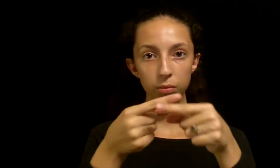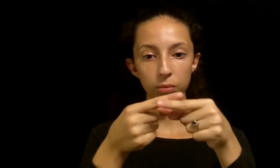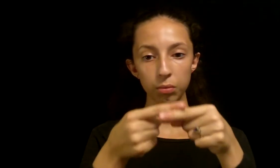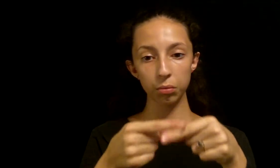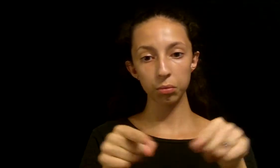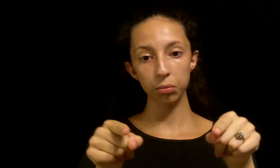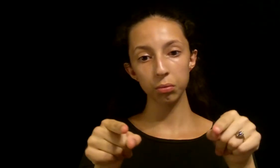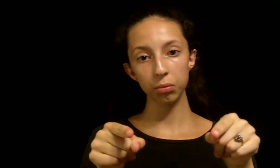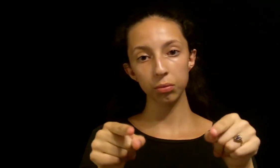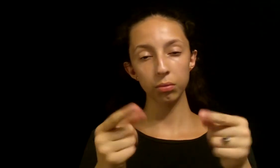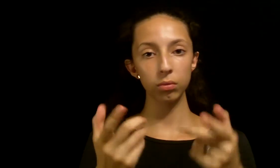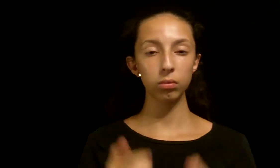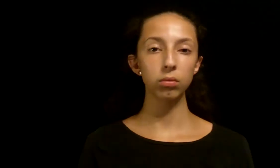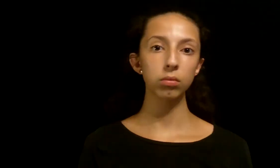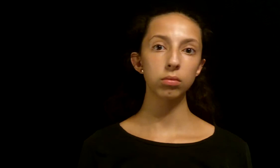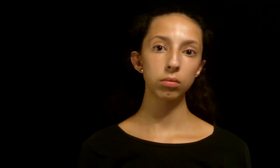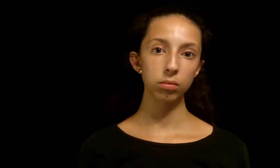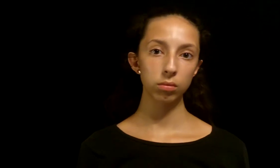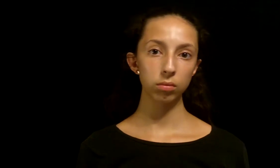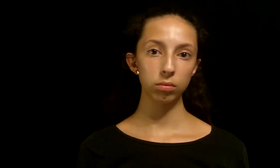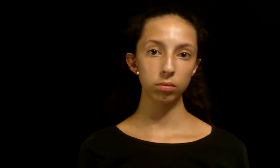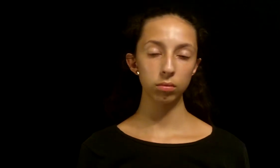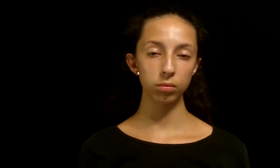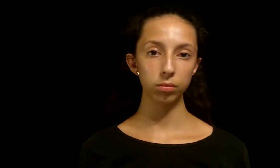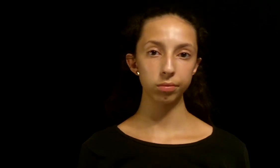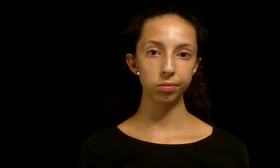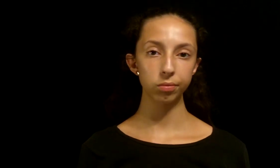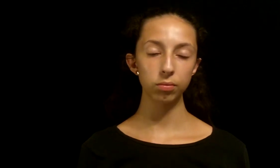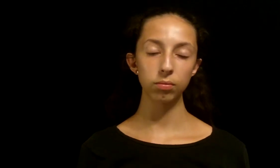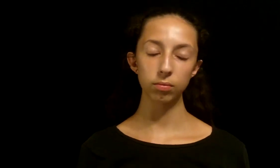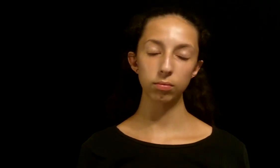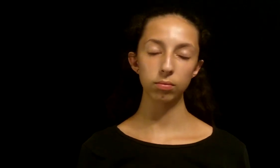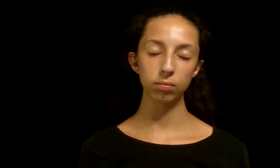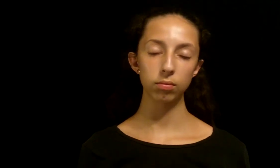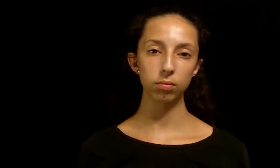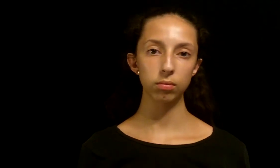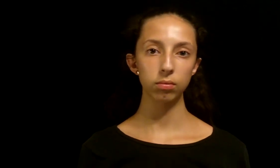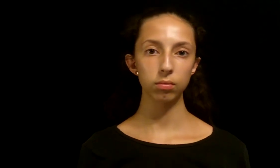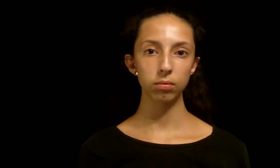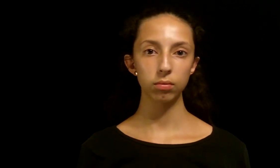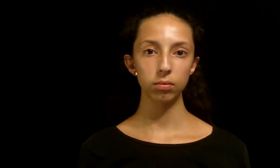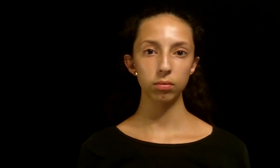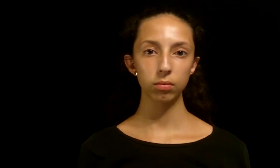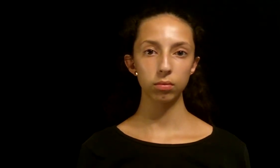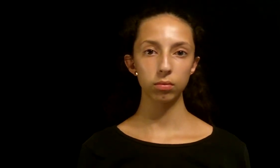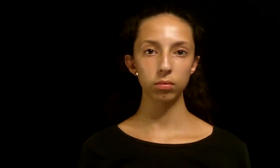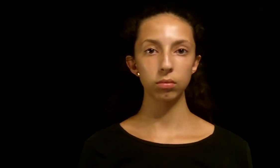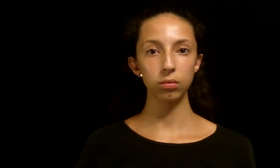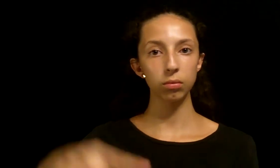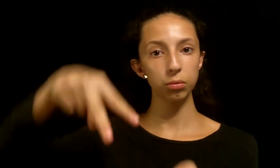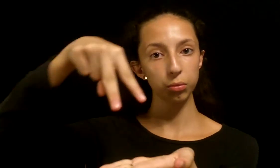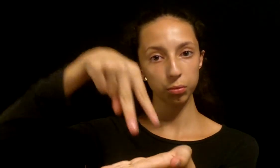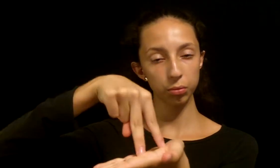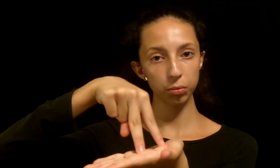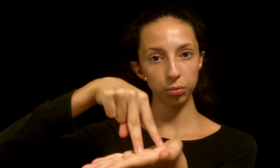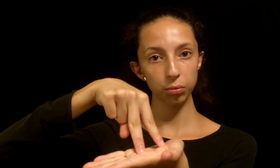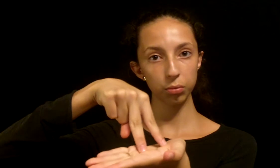knife. So you need to know that there's two signs for one thing. Same thing with fork. You can have a two-pronged fork or